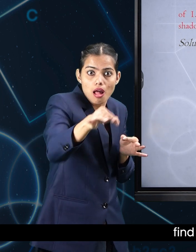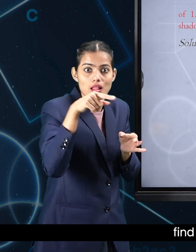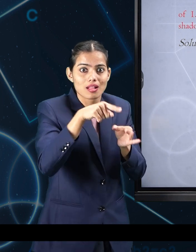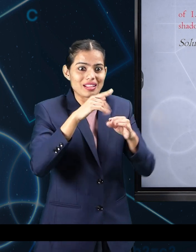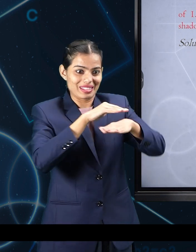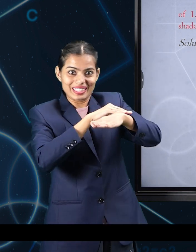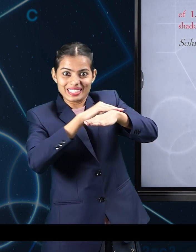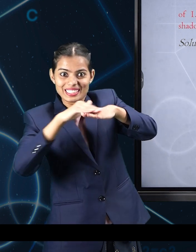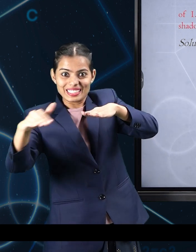after 4 seconds.